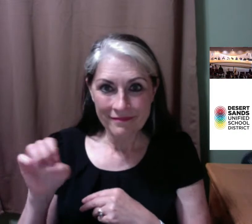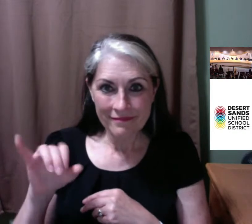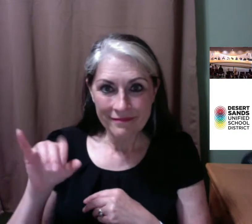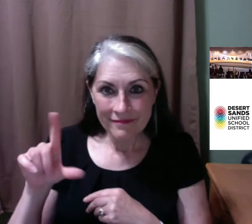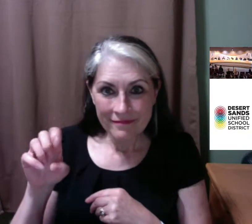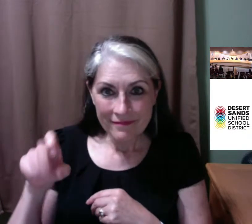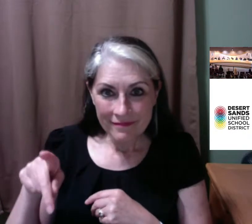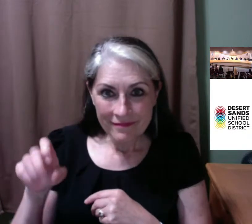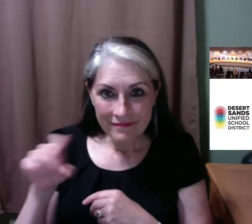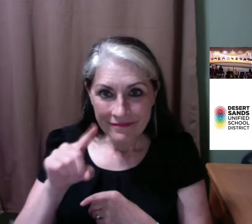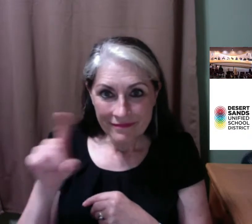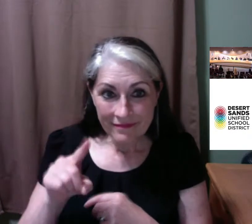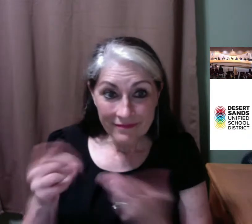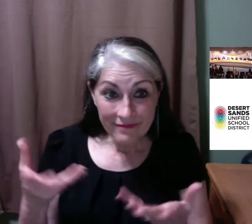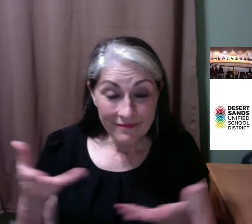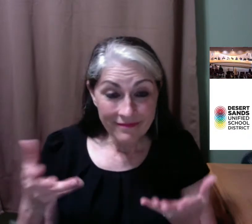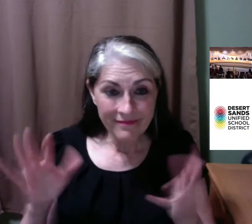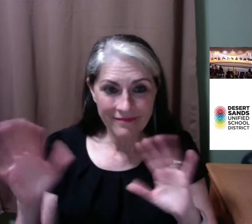here?